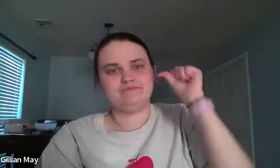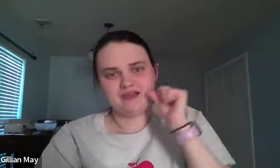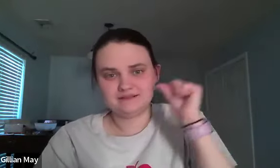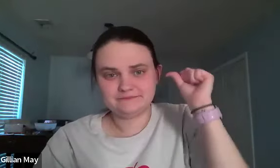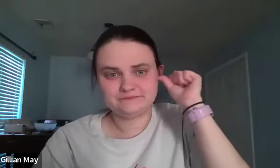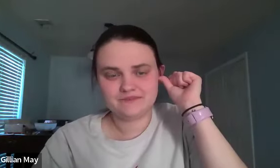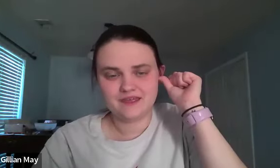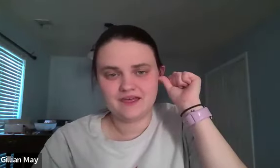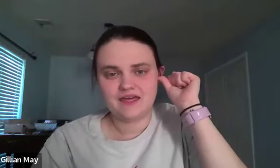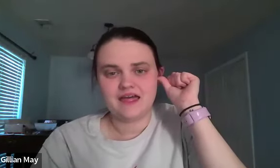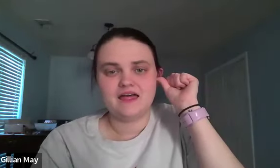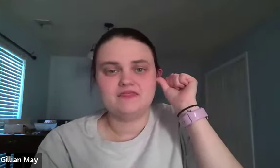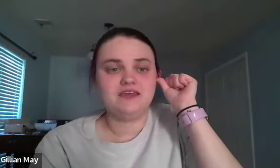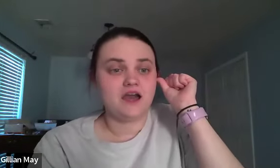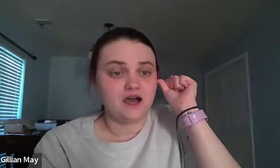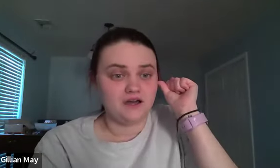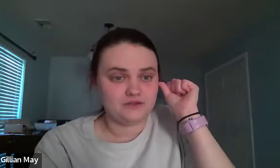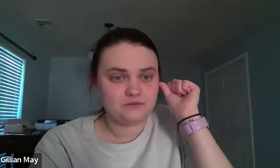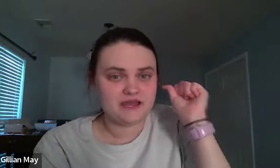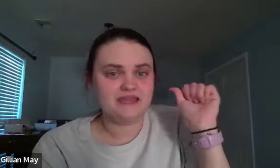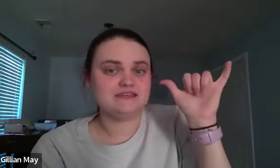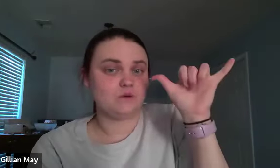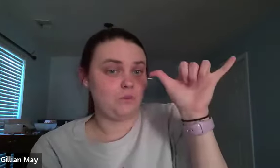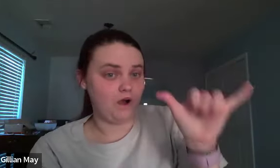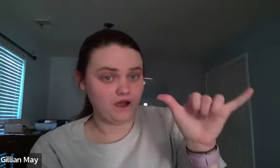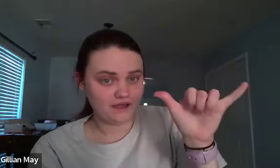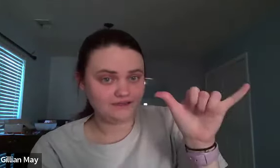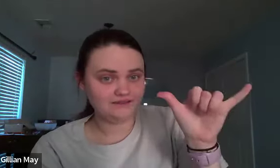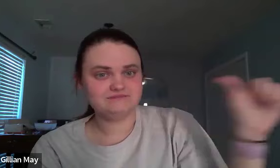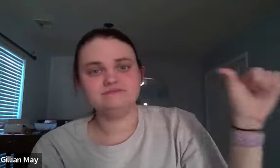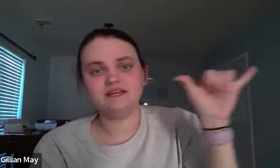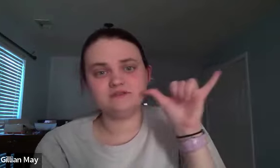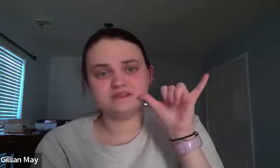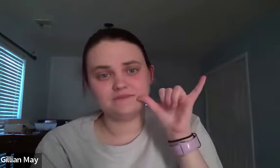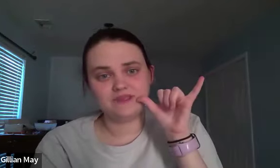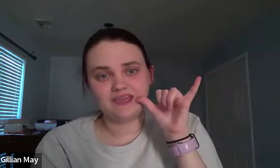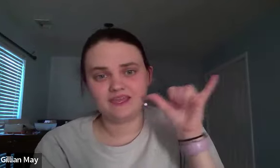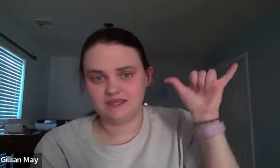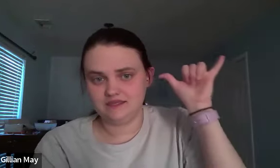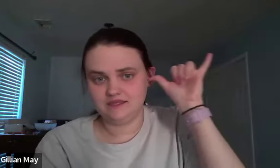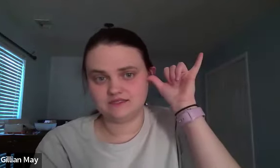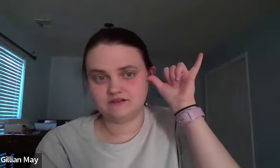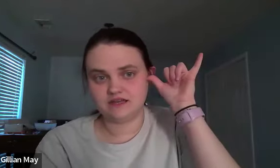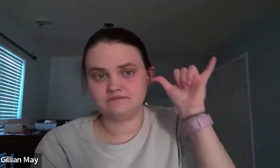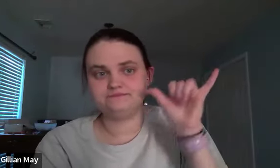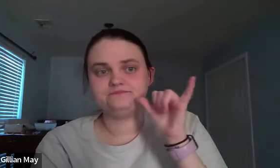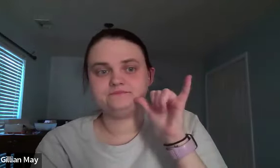back. The other way is a Y and doing the same thing. Yesterday.